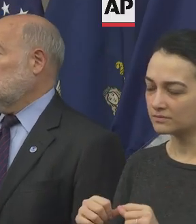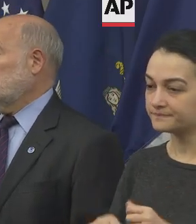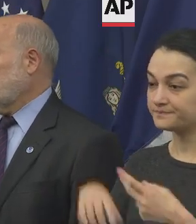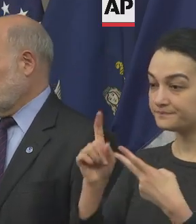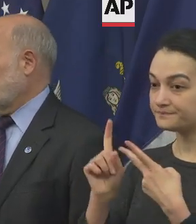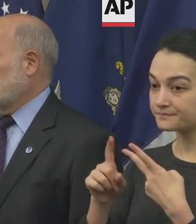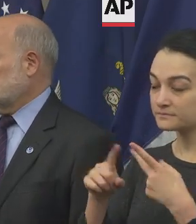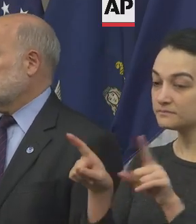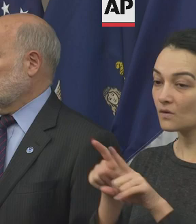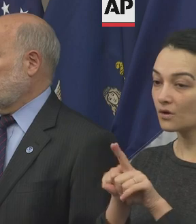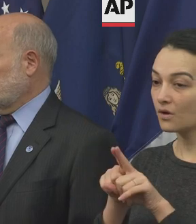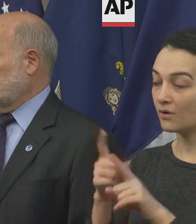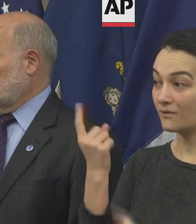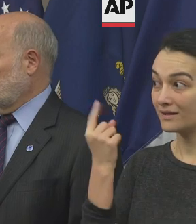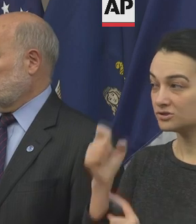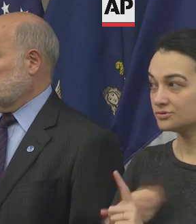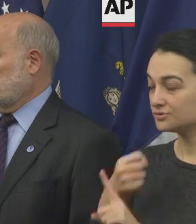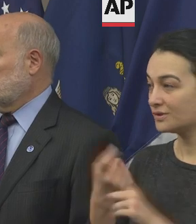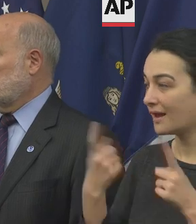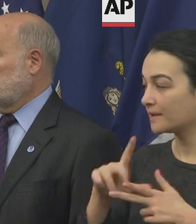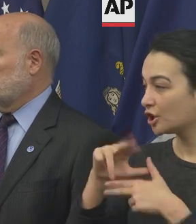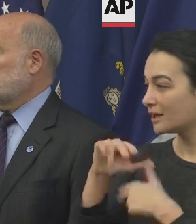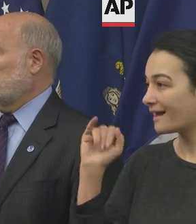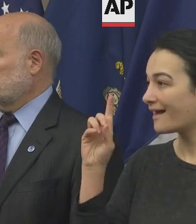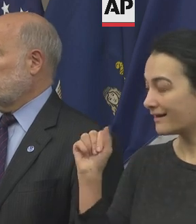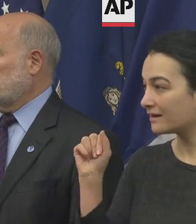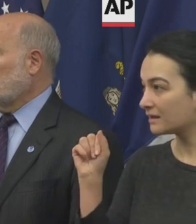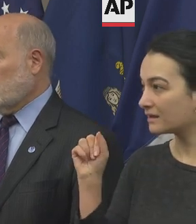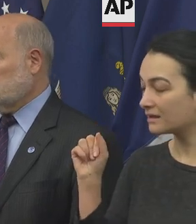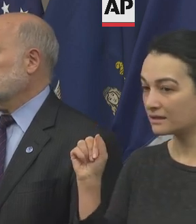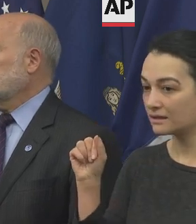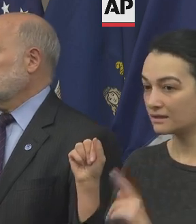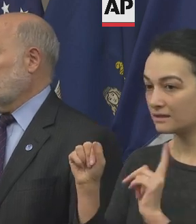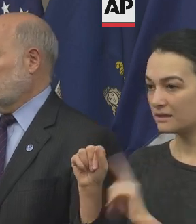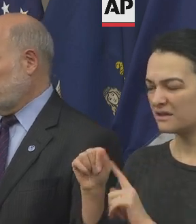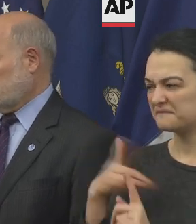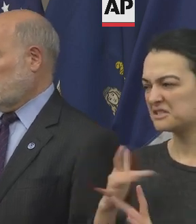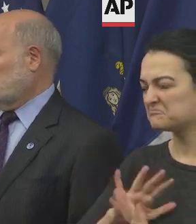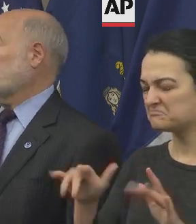Southeast, and part of our message here by being in New York is that it is very much a large